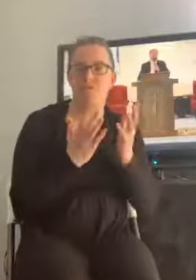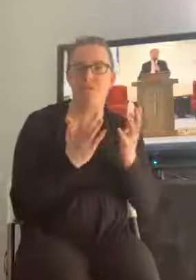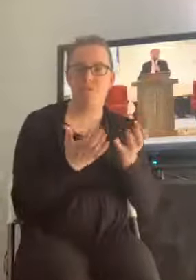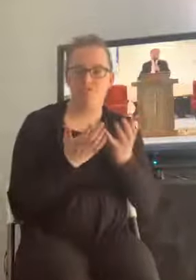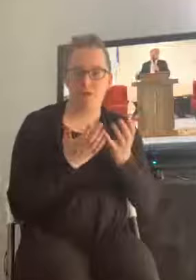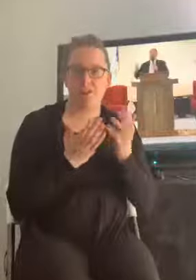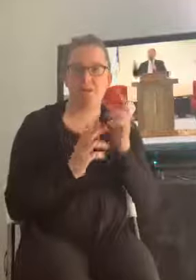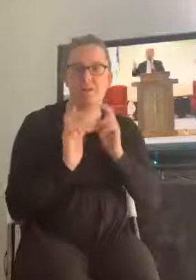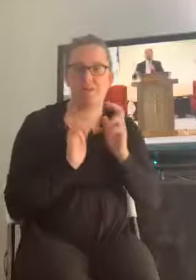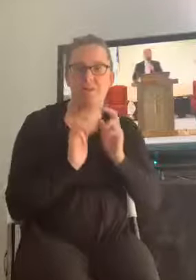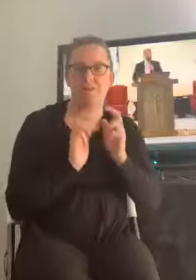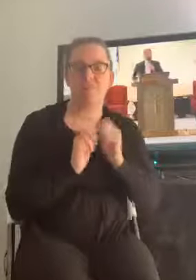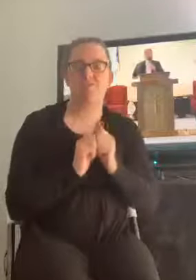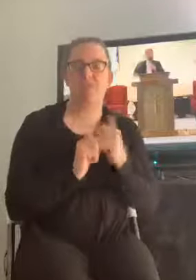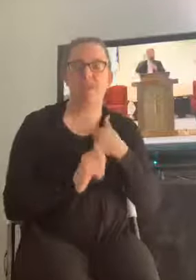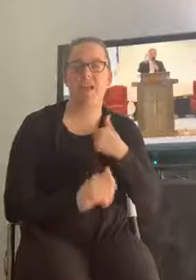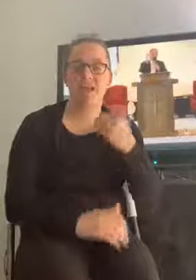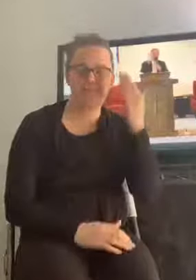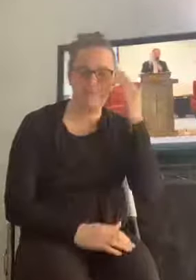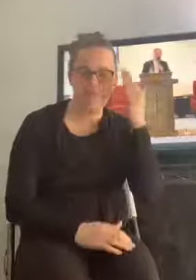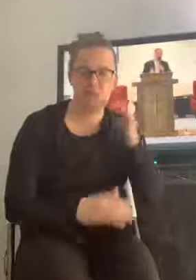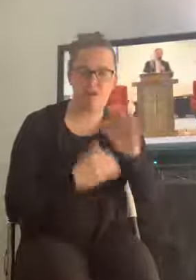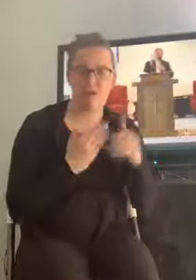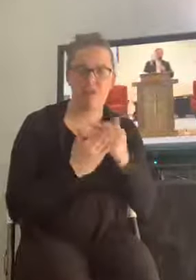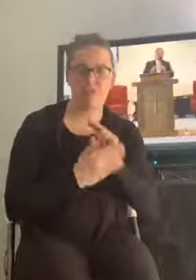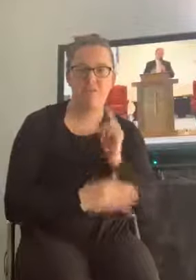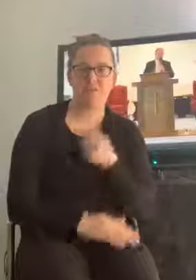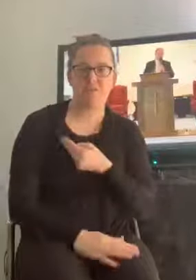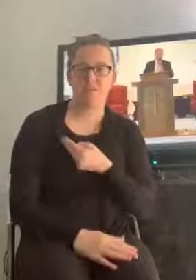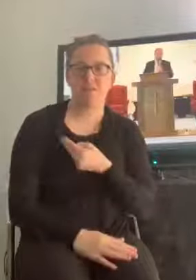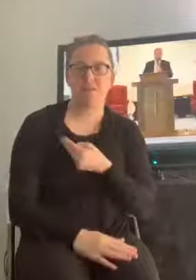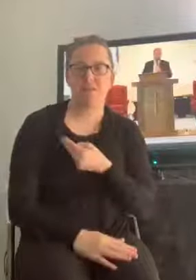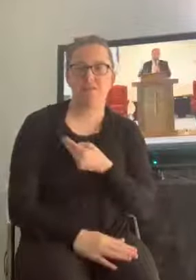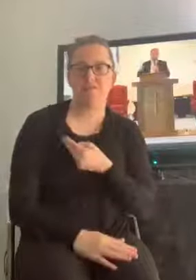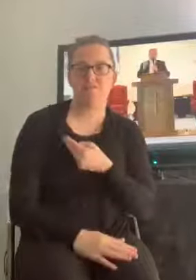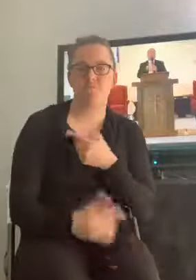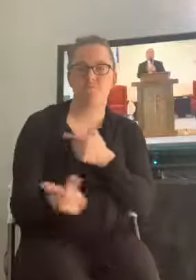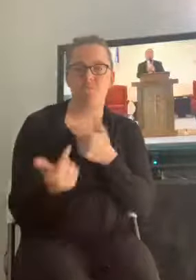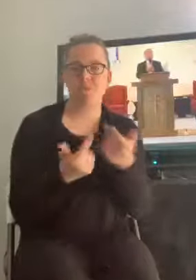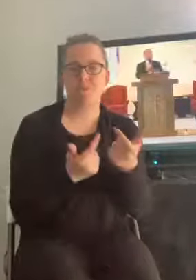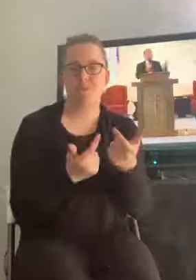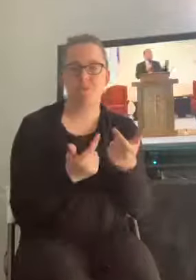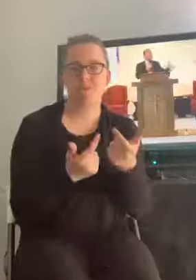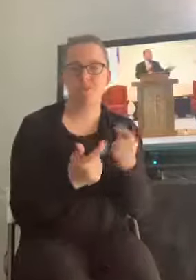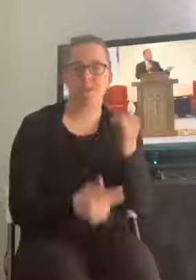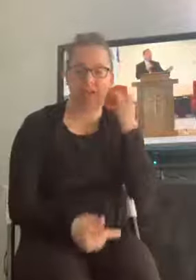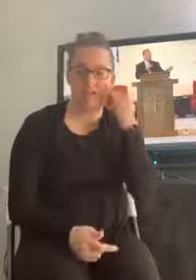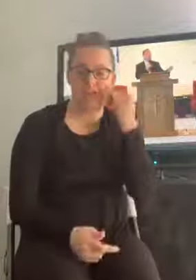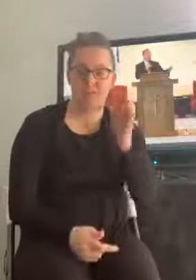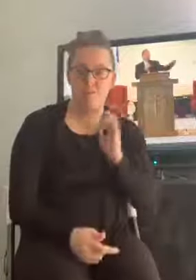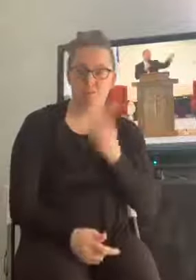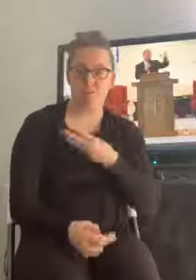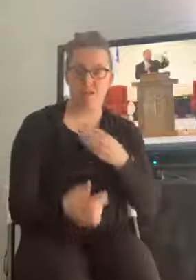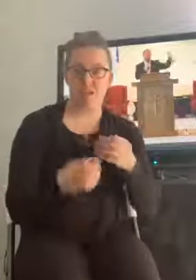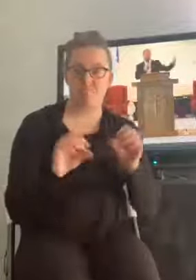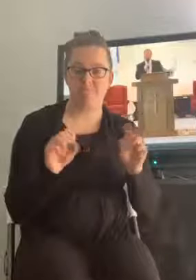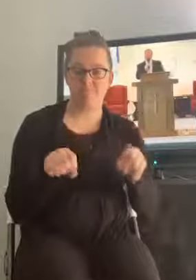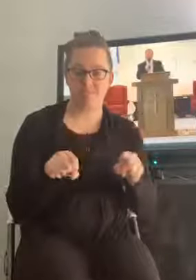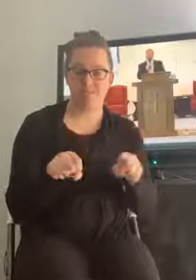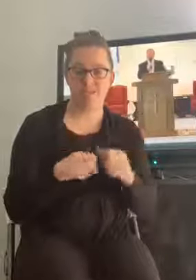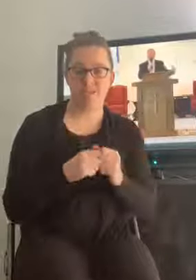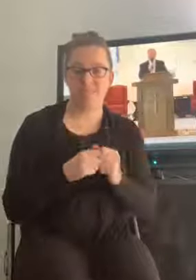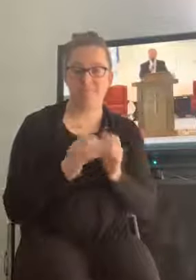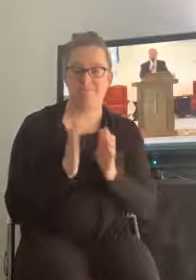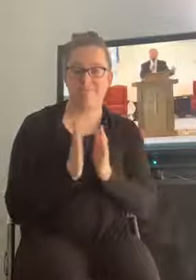a situation that I know every one of us, every single one of us here, every single one of us watching, if there was a way that we could snap our fingers or wave a